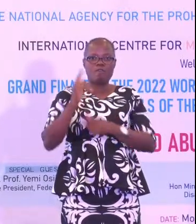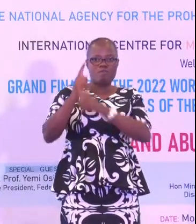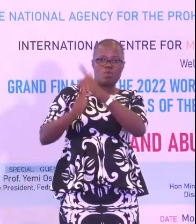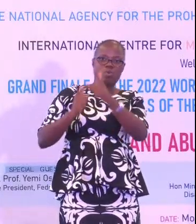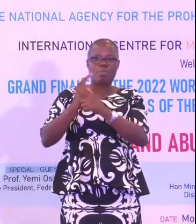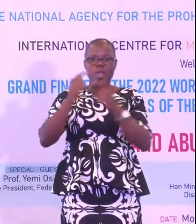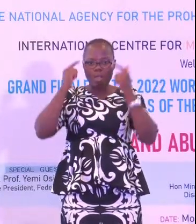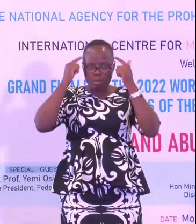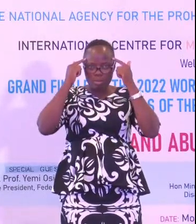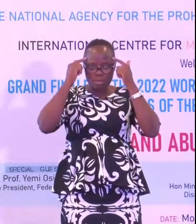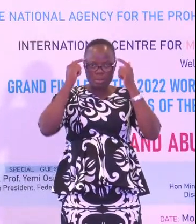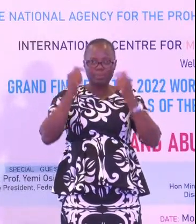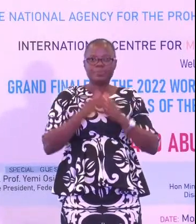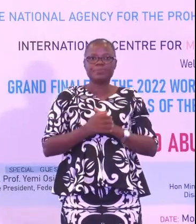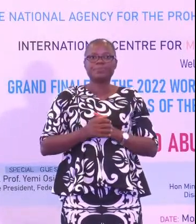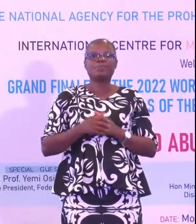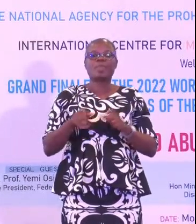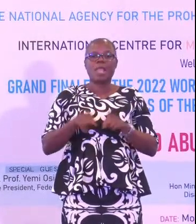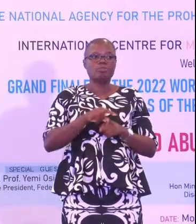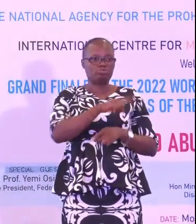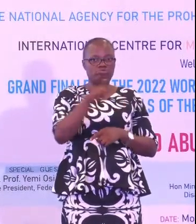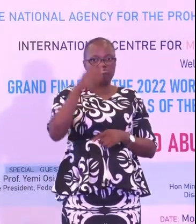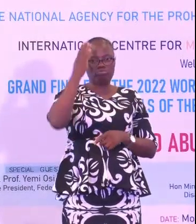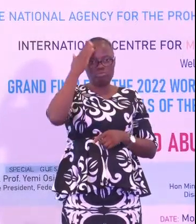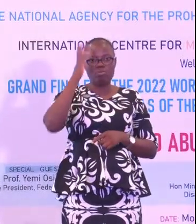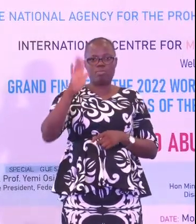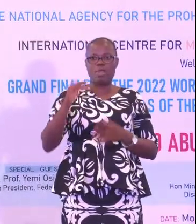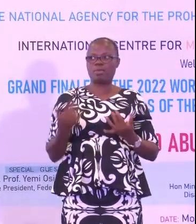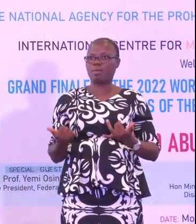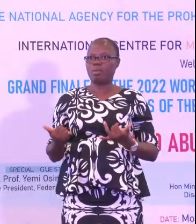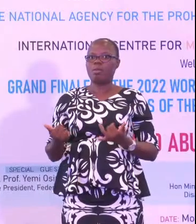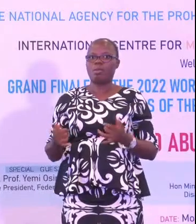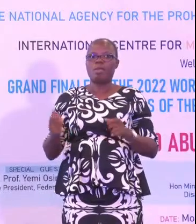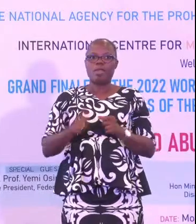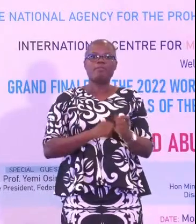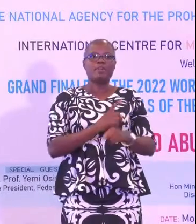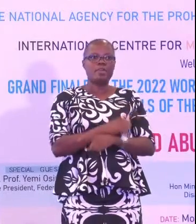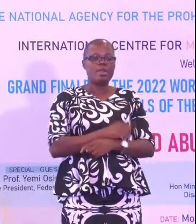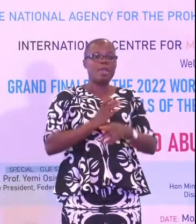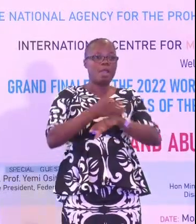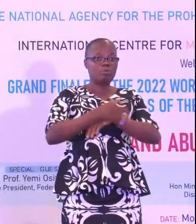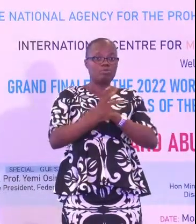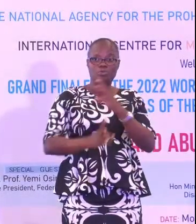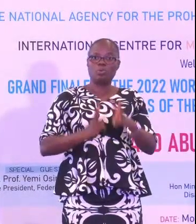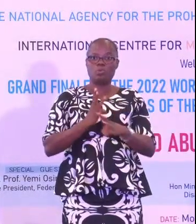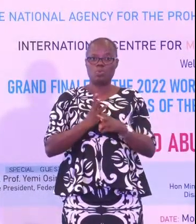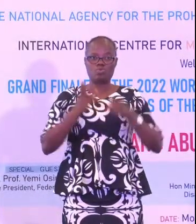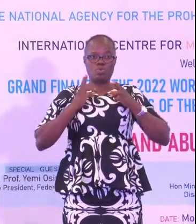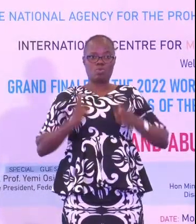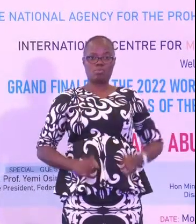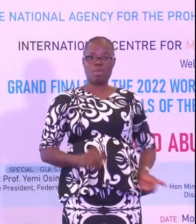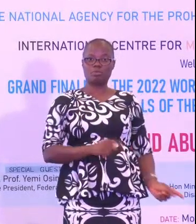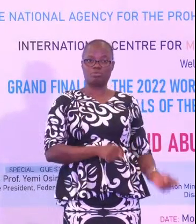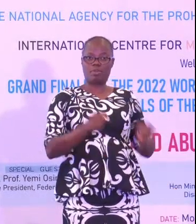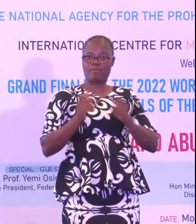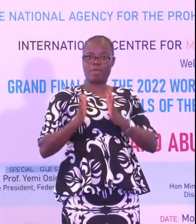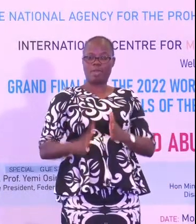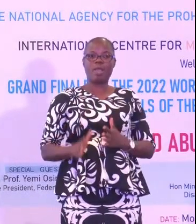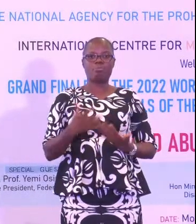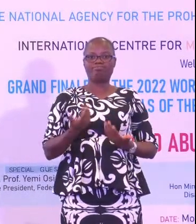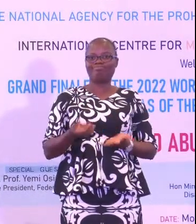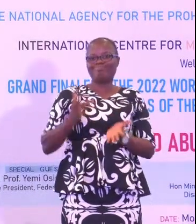concern. As we all know by now, every day across the world, human traffickers